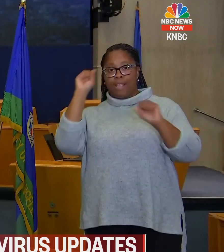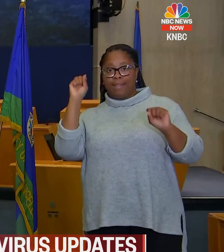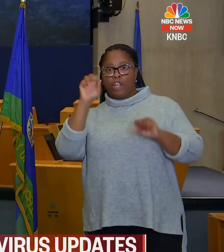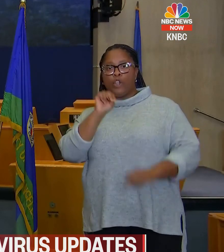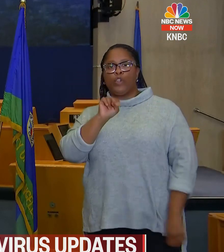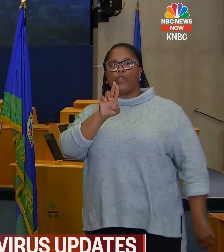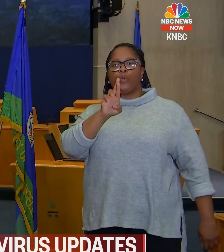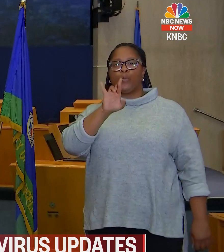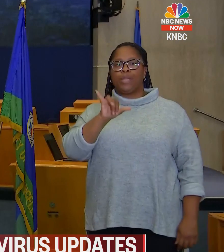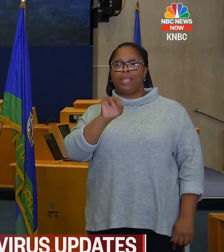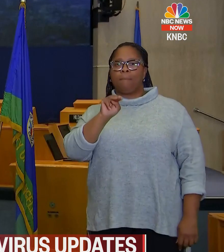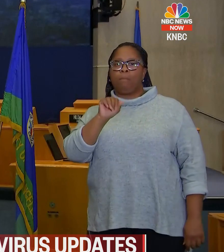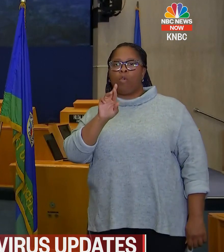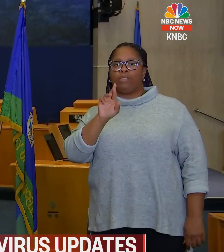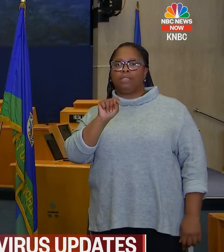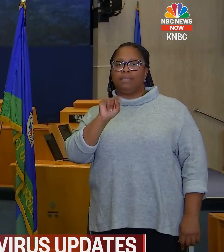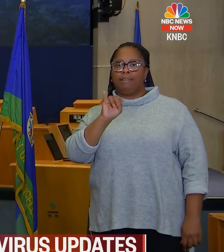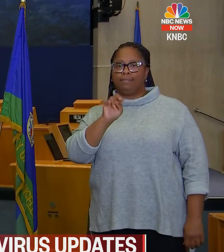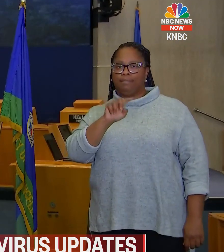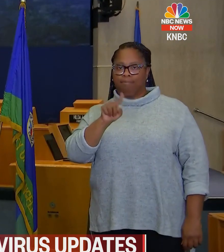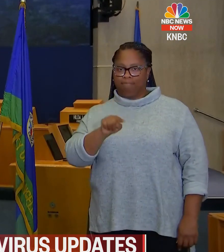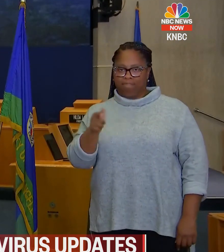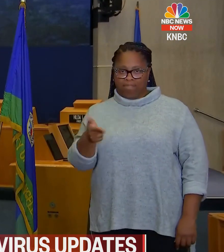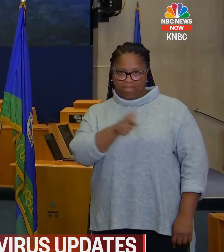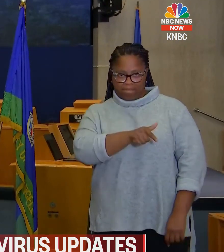Nuri Martinez.